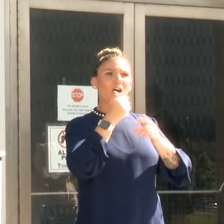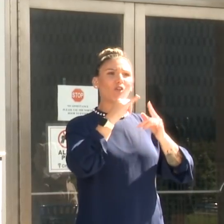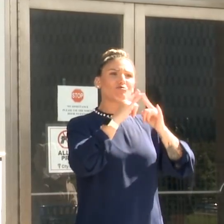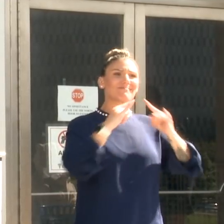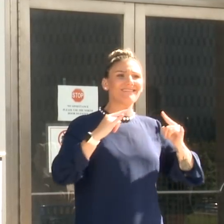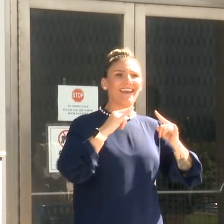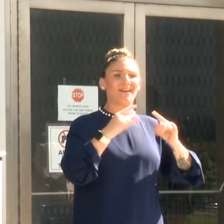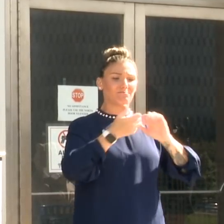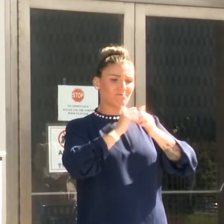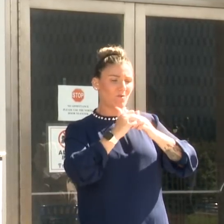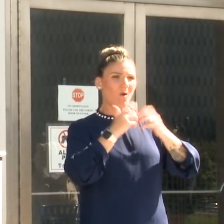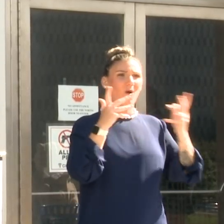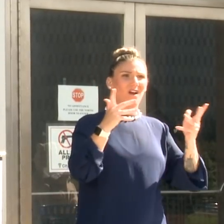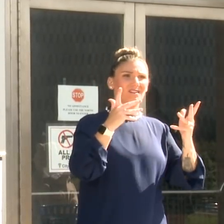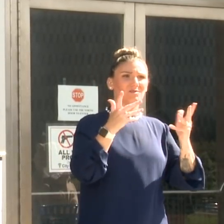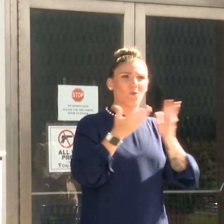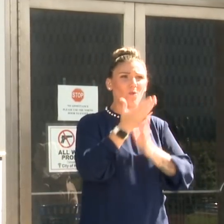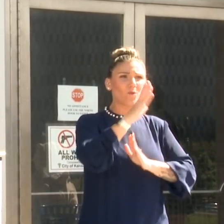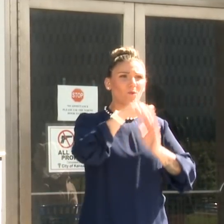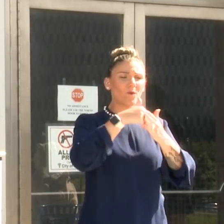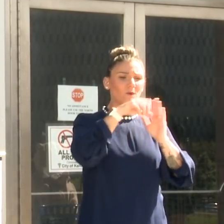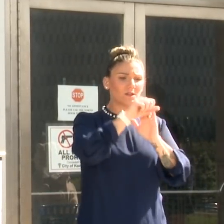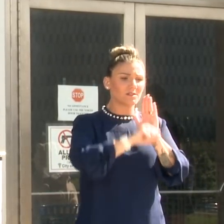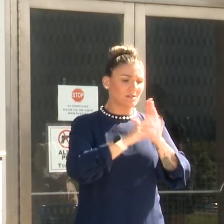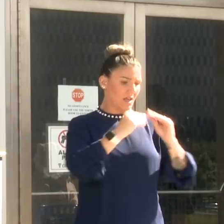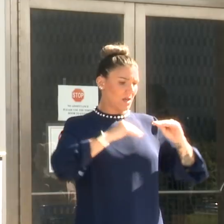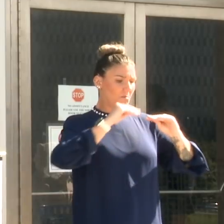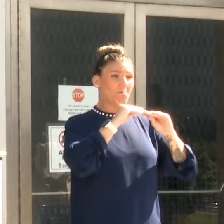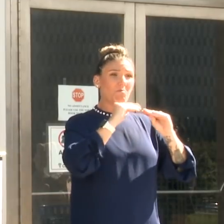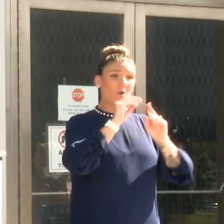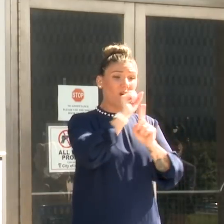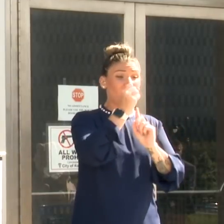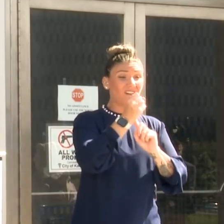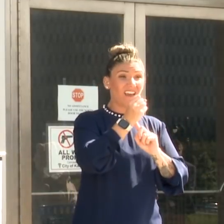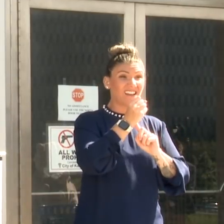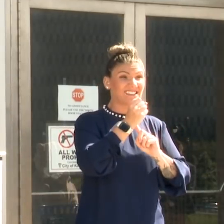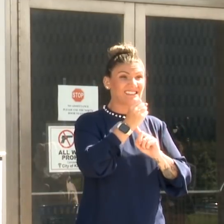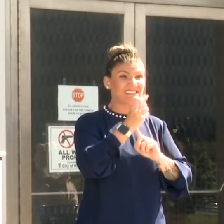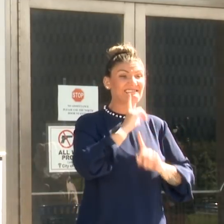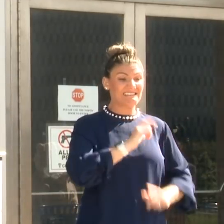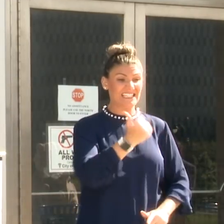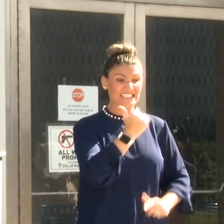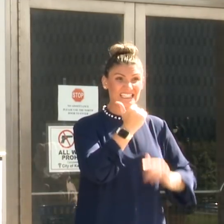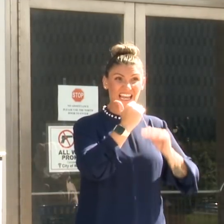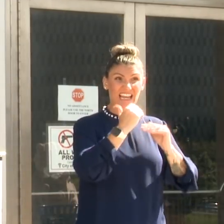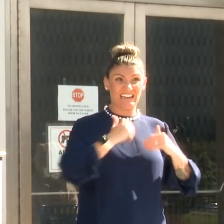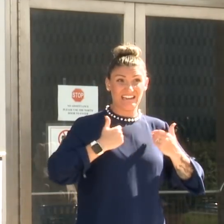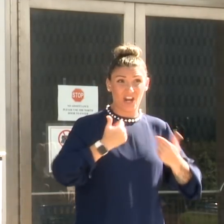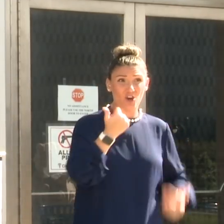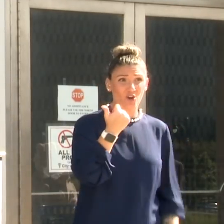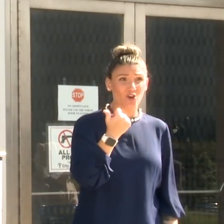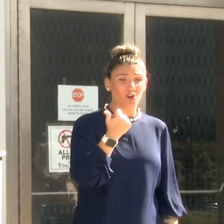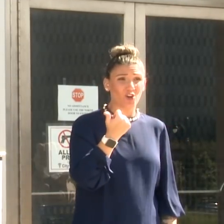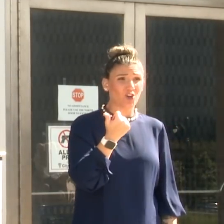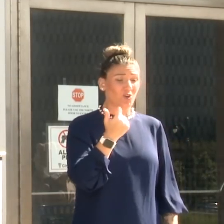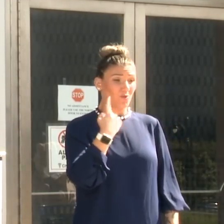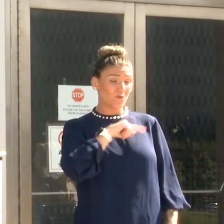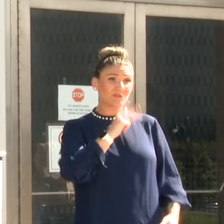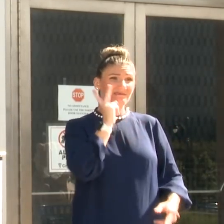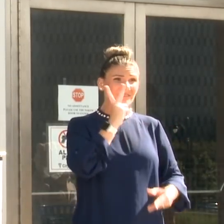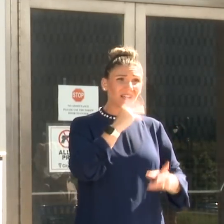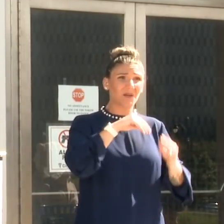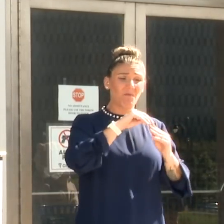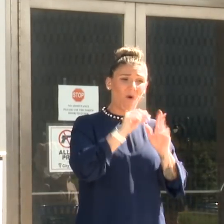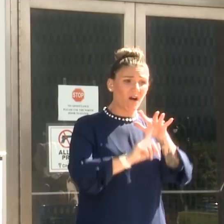state. We're starting to see more cases in under 10. So we're gonna have to watch this very carefully, and